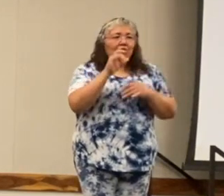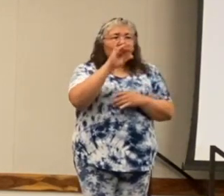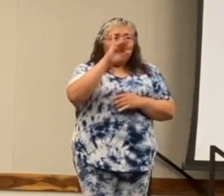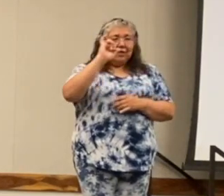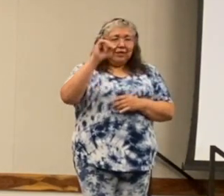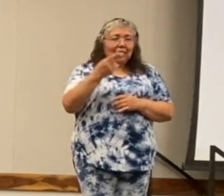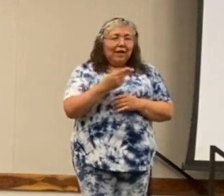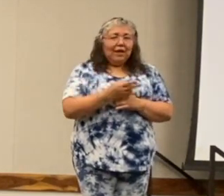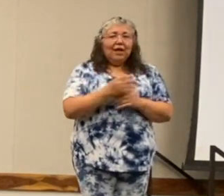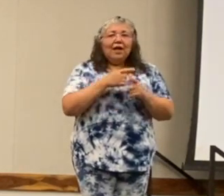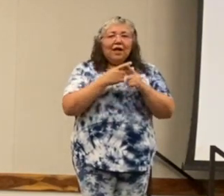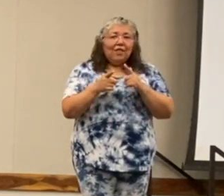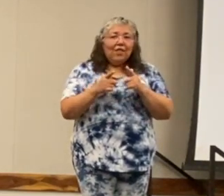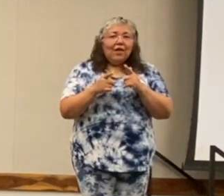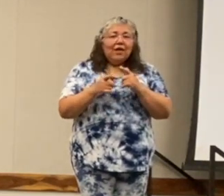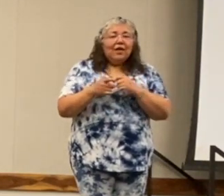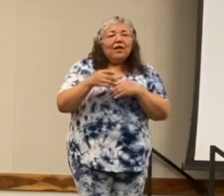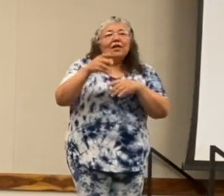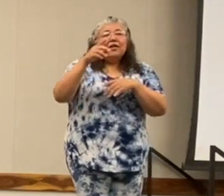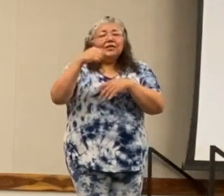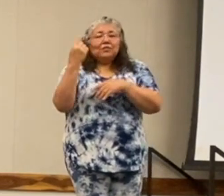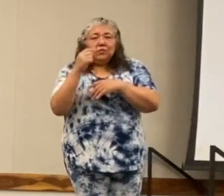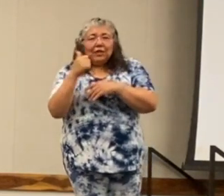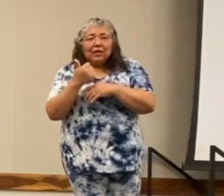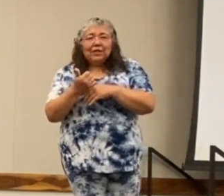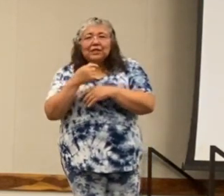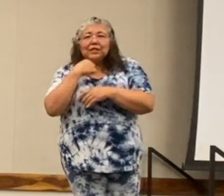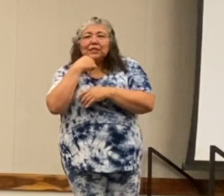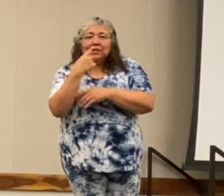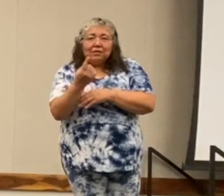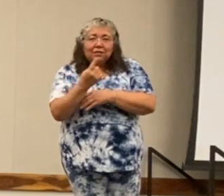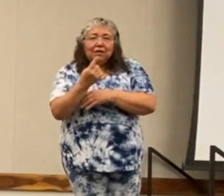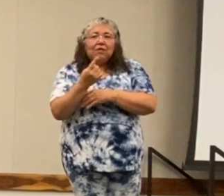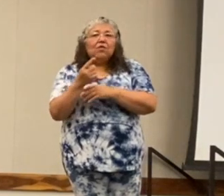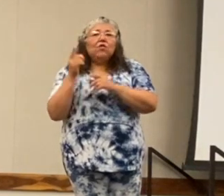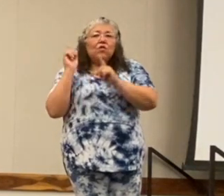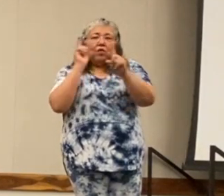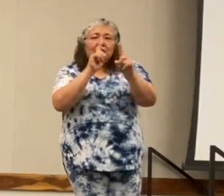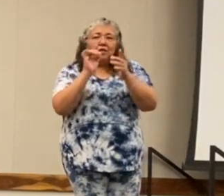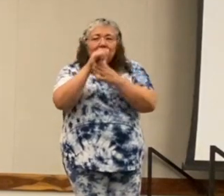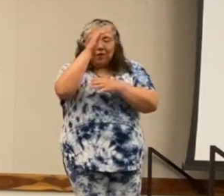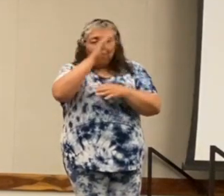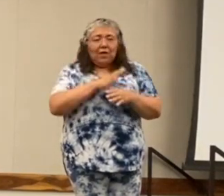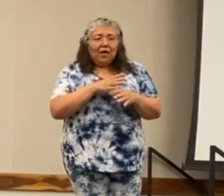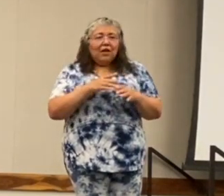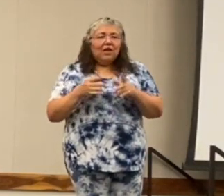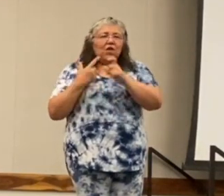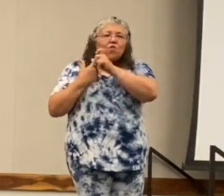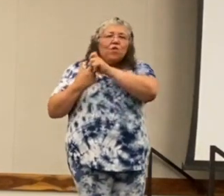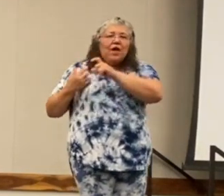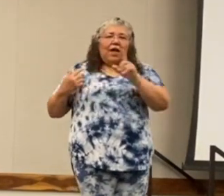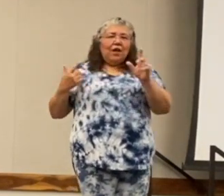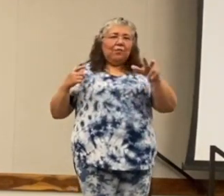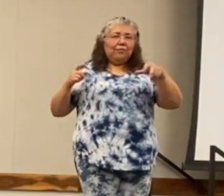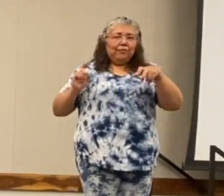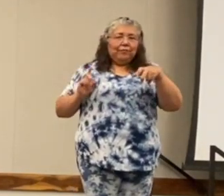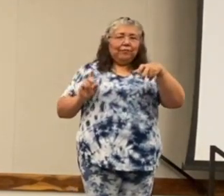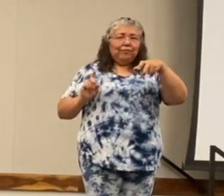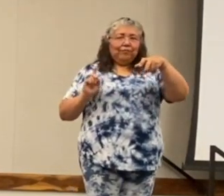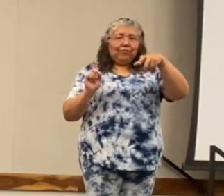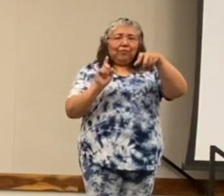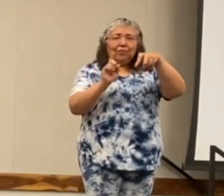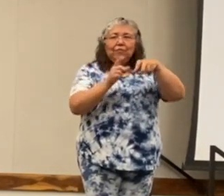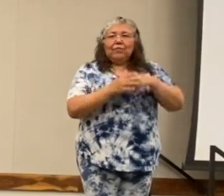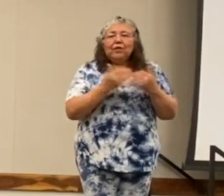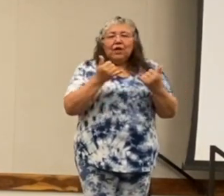join that man. And so Philip didn't have to be told twice, and he sprung into action and he ran up there. A couple